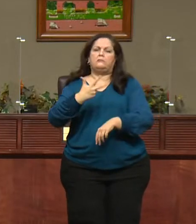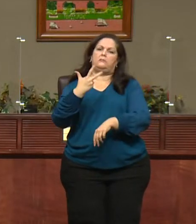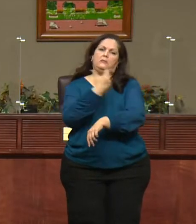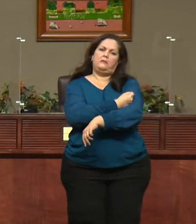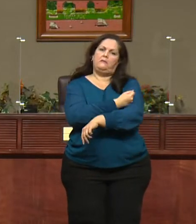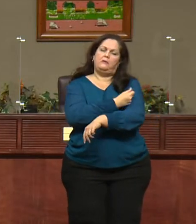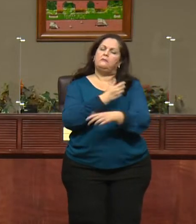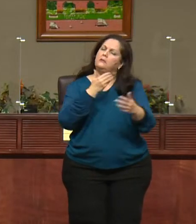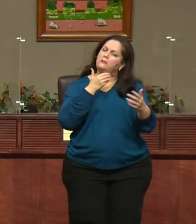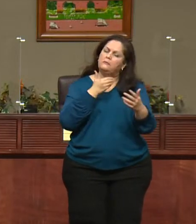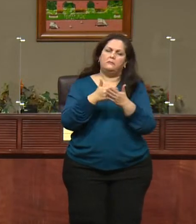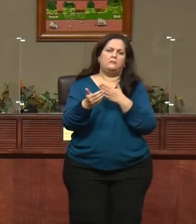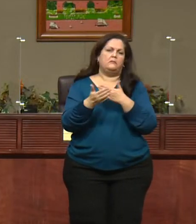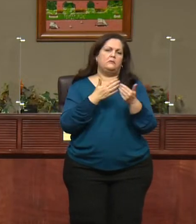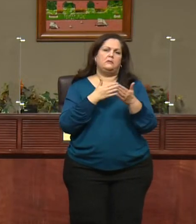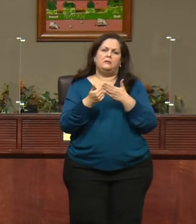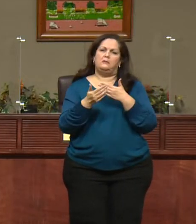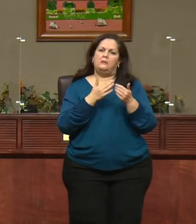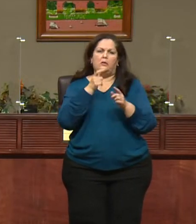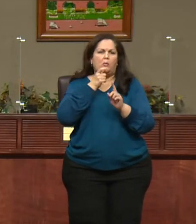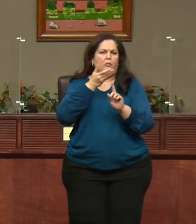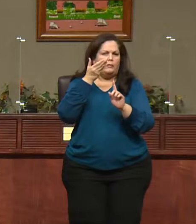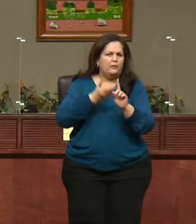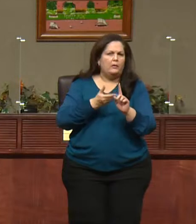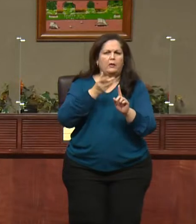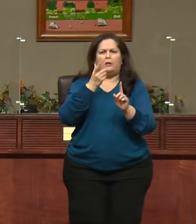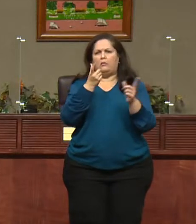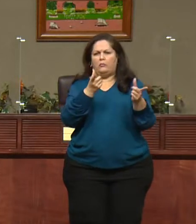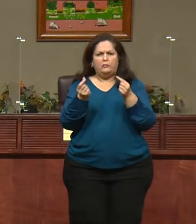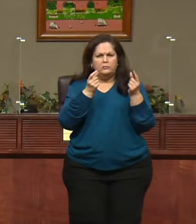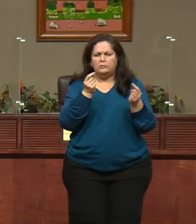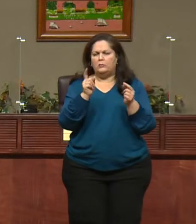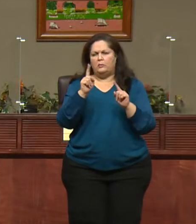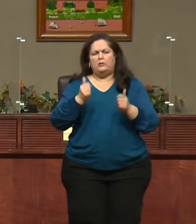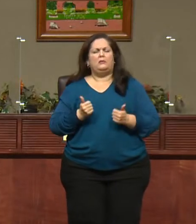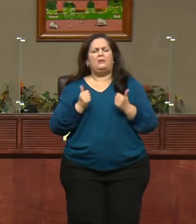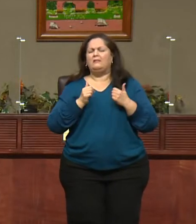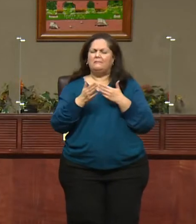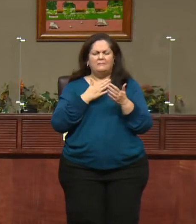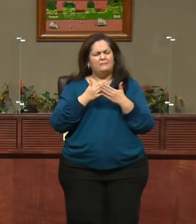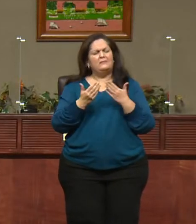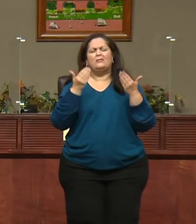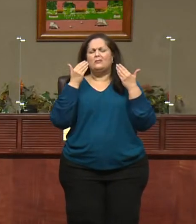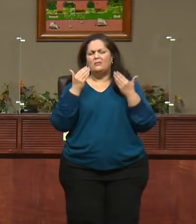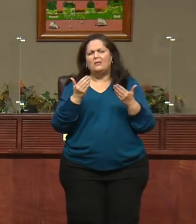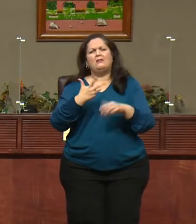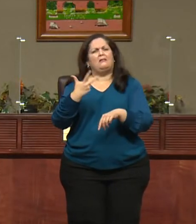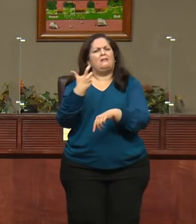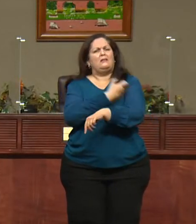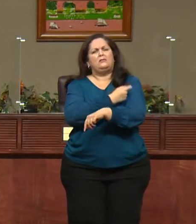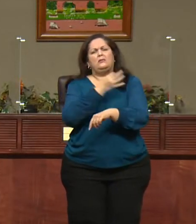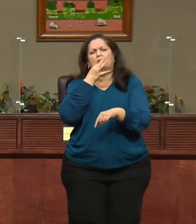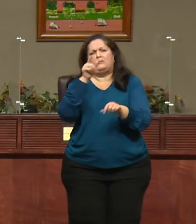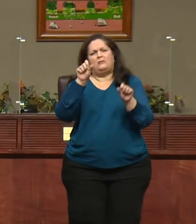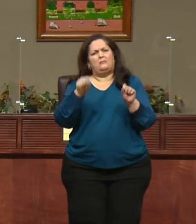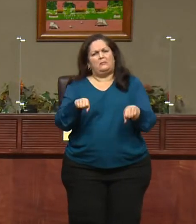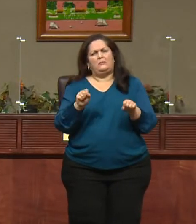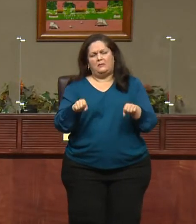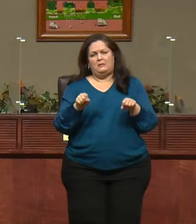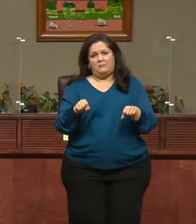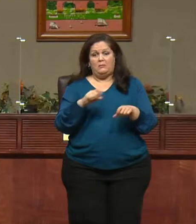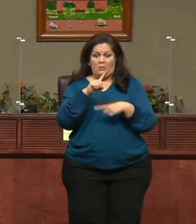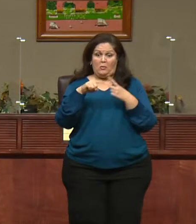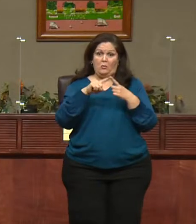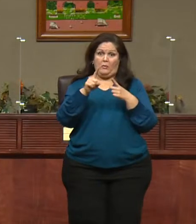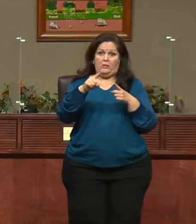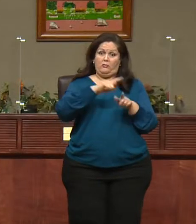independently of who you are or where you live. Please have access to the vaccine. As soon as your group is able to access